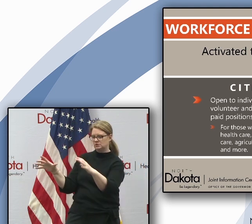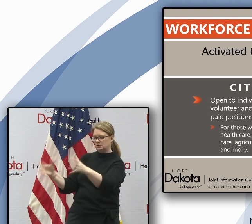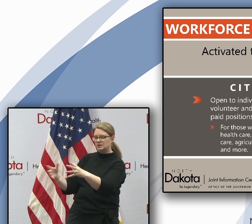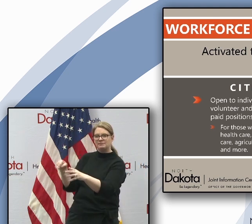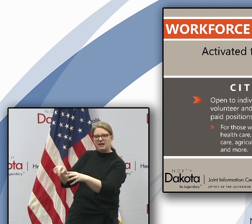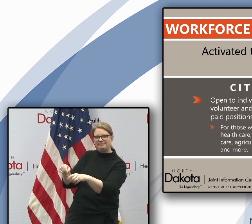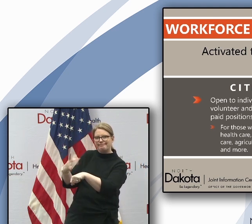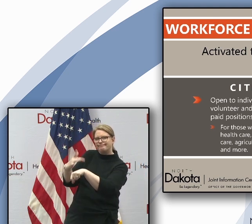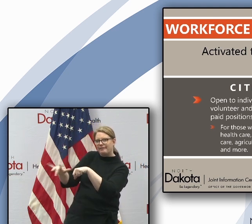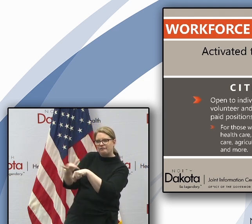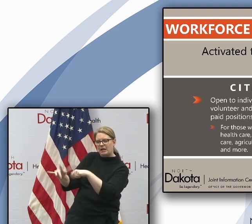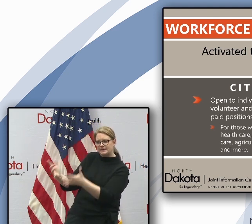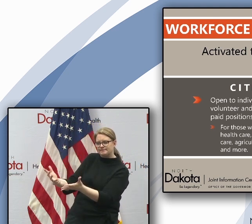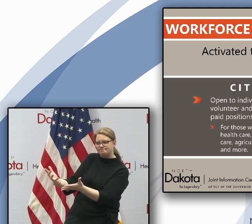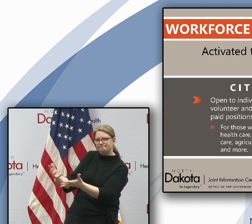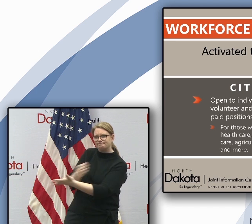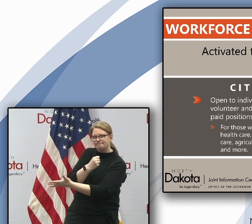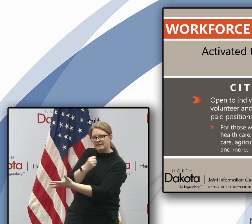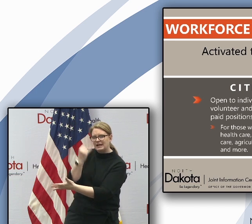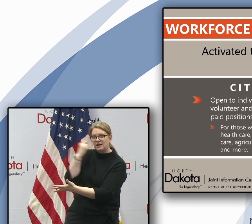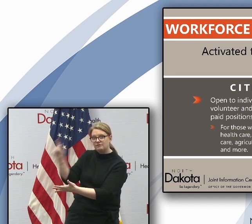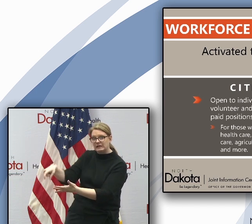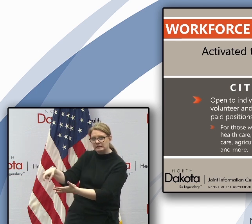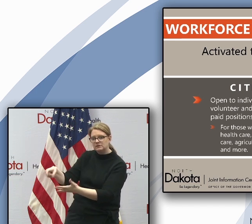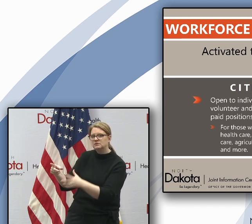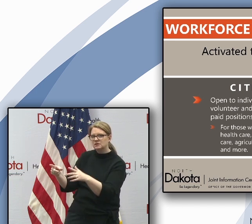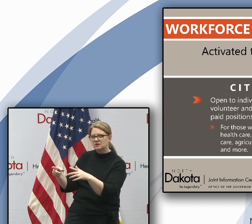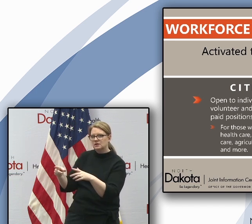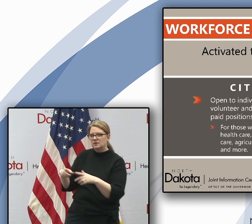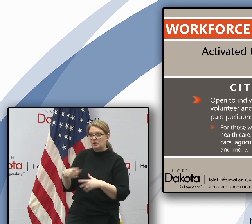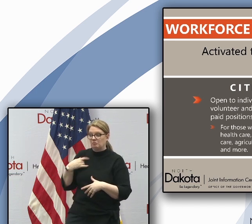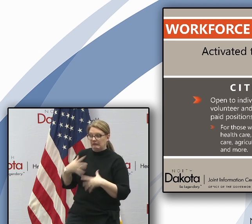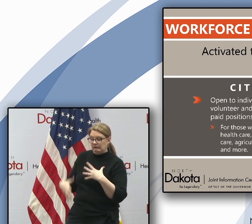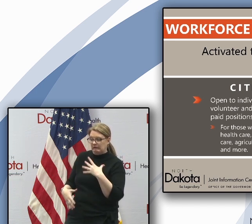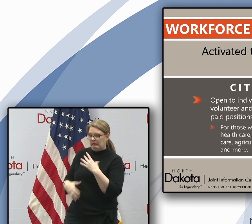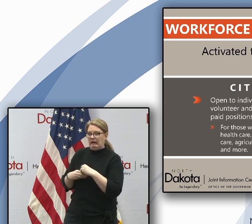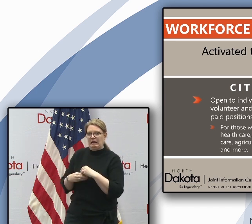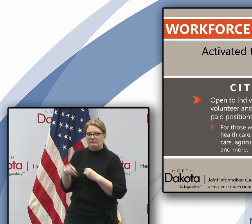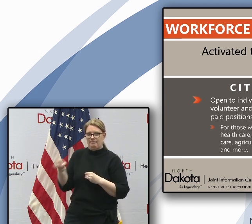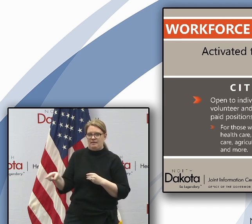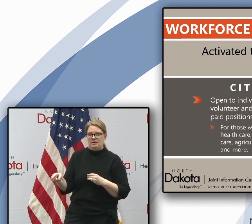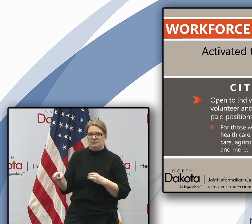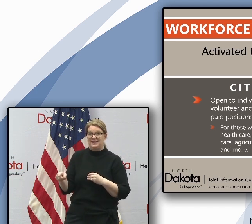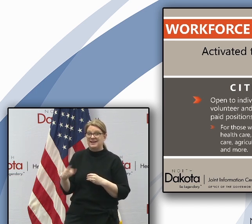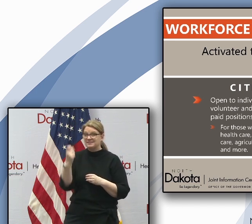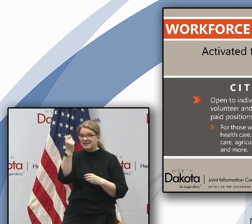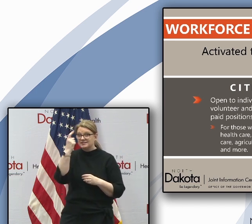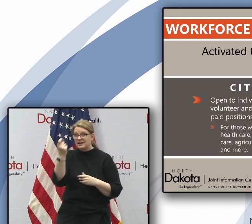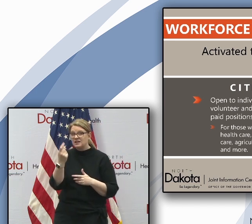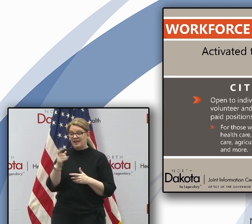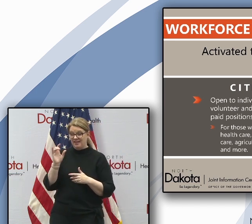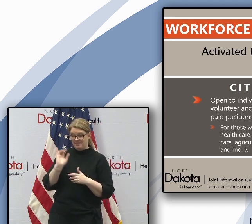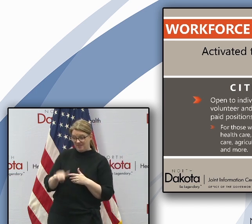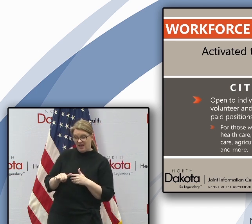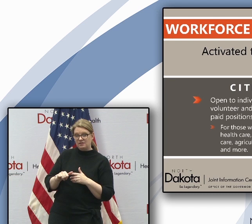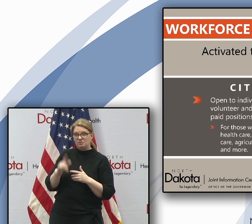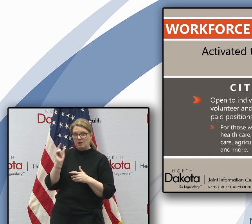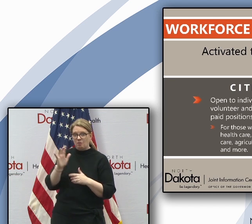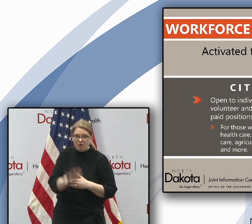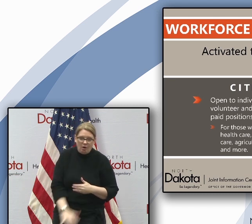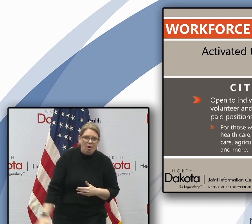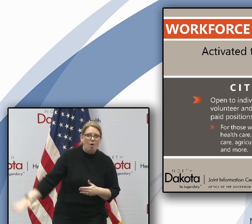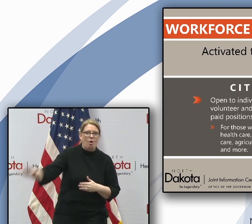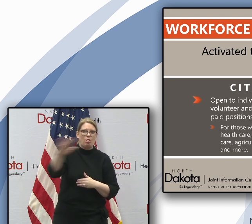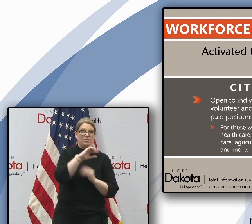could potentially come online. We want to build on that and do that statewide. And so this is